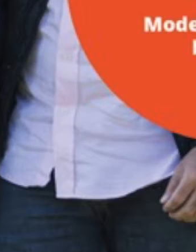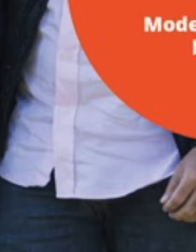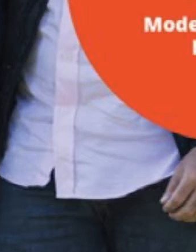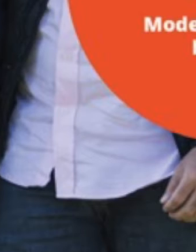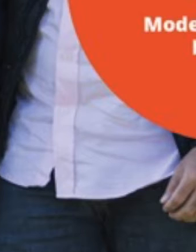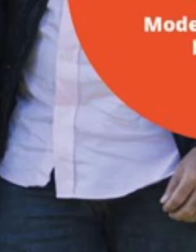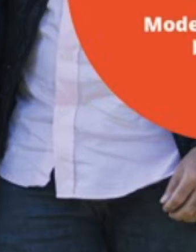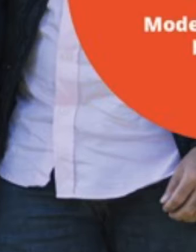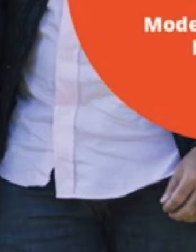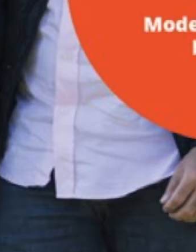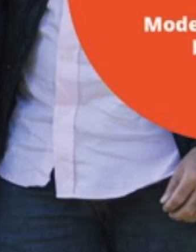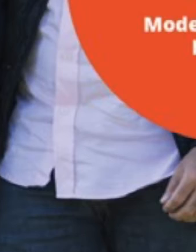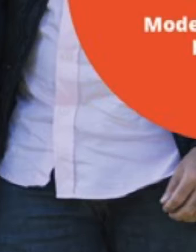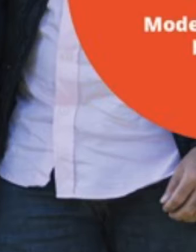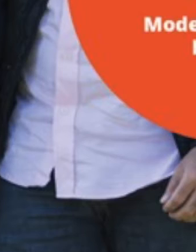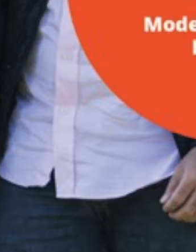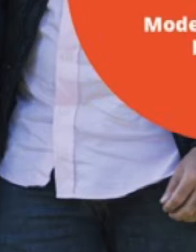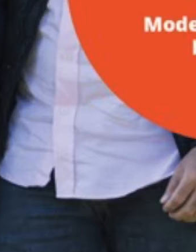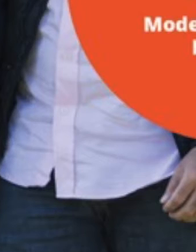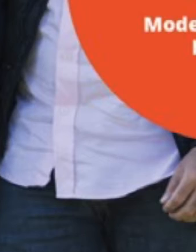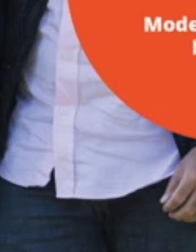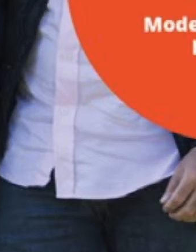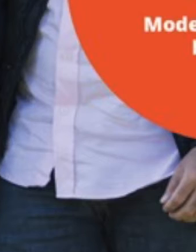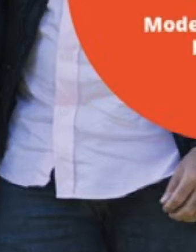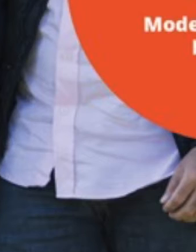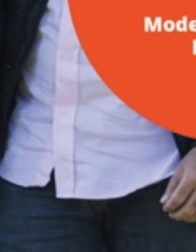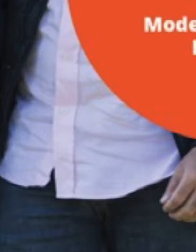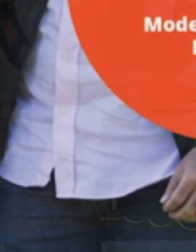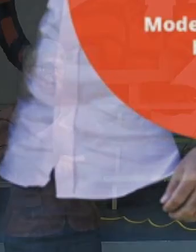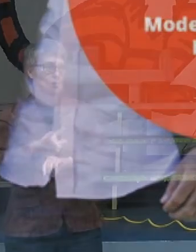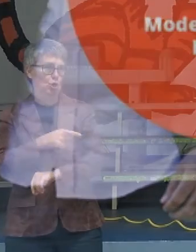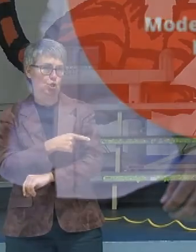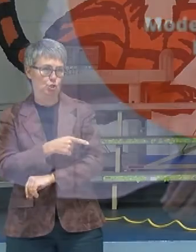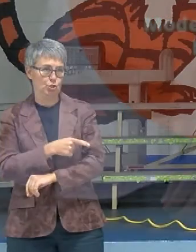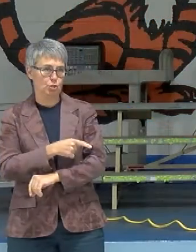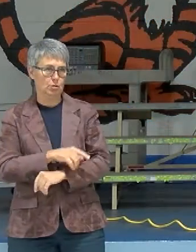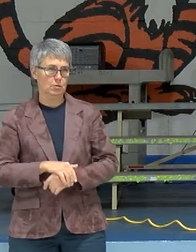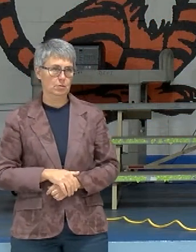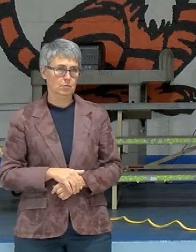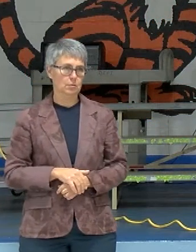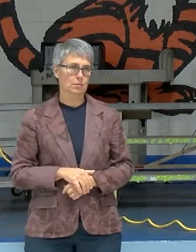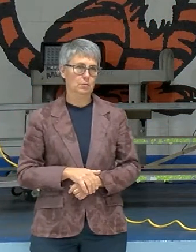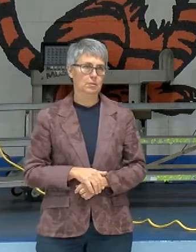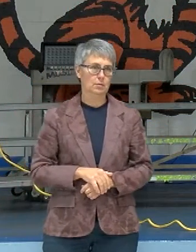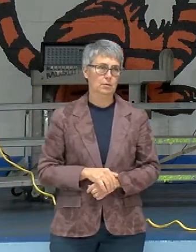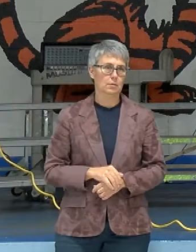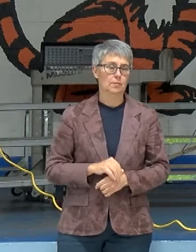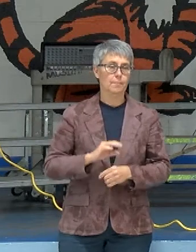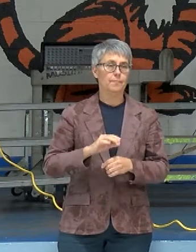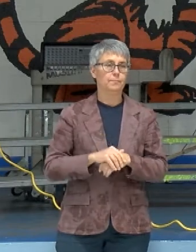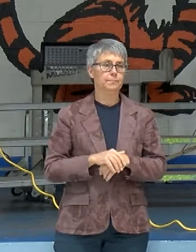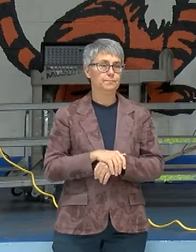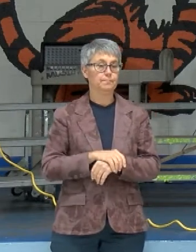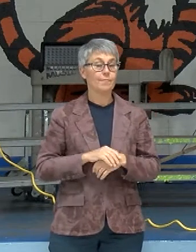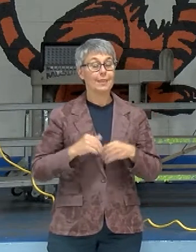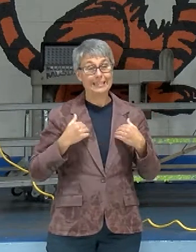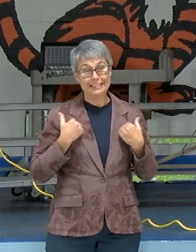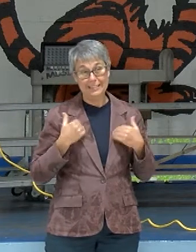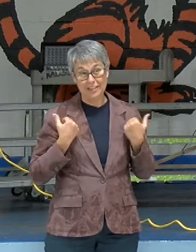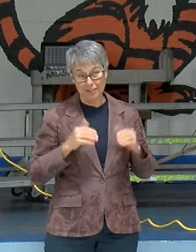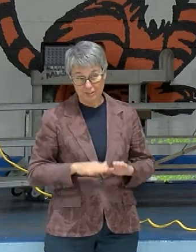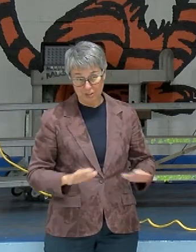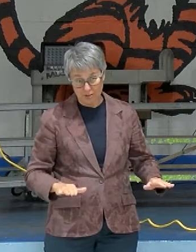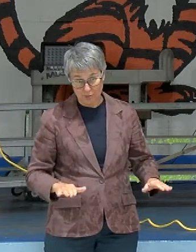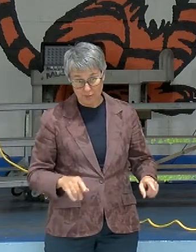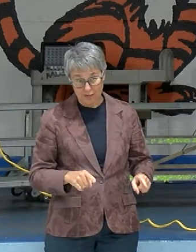gun safety, but remember, that's a precaution, not a guarantee. One study found that young children who